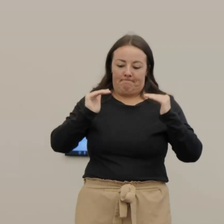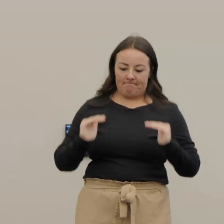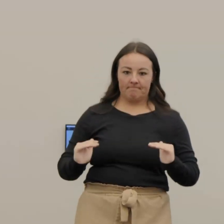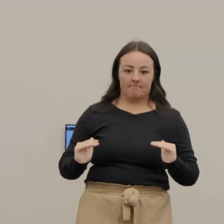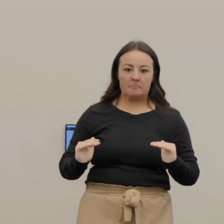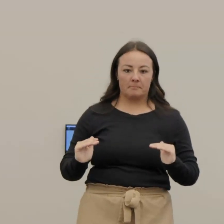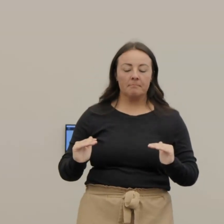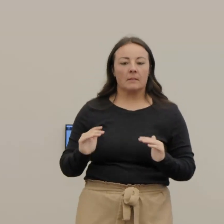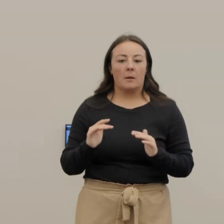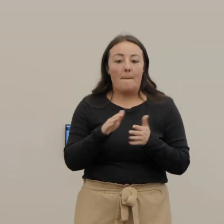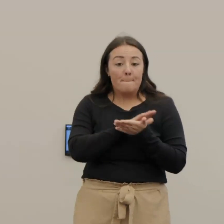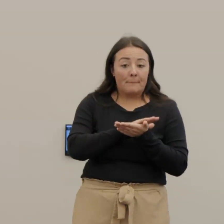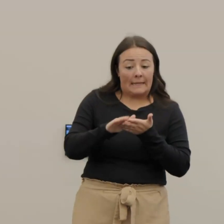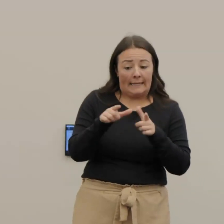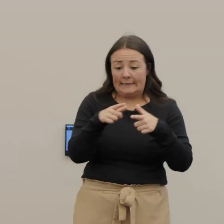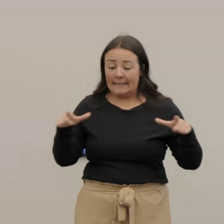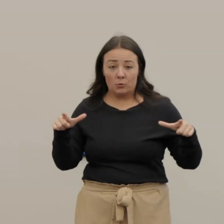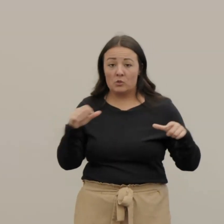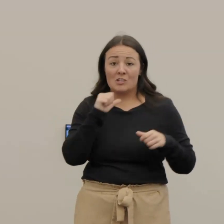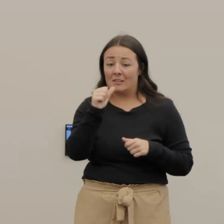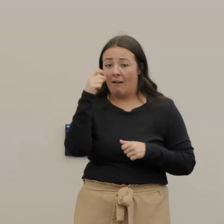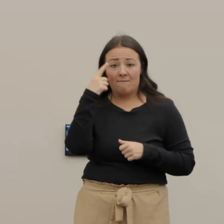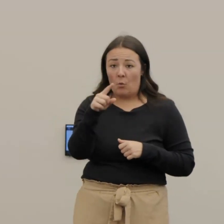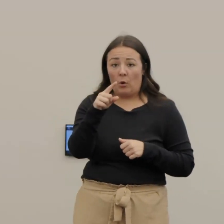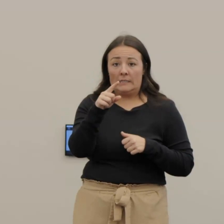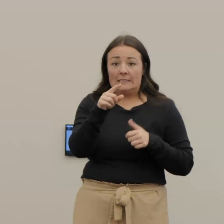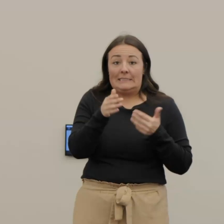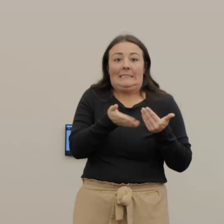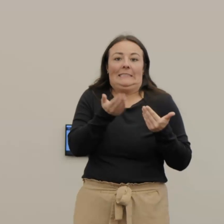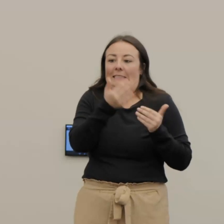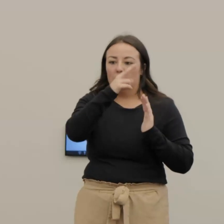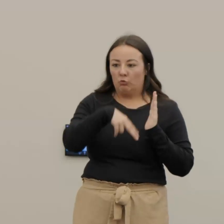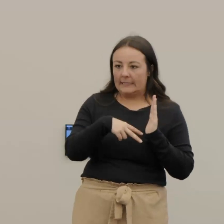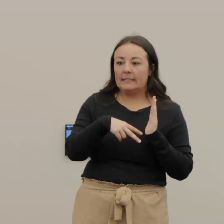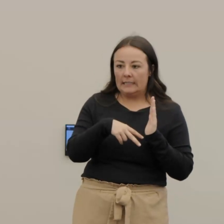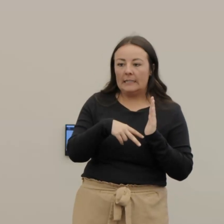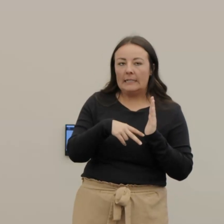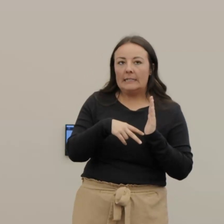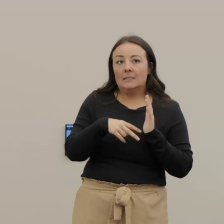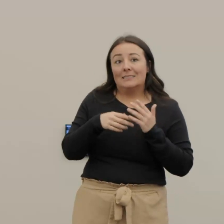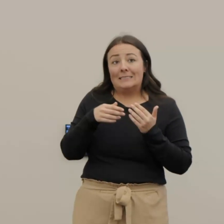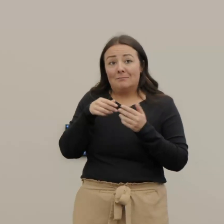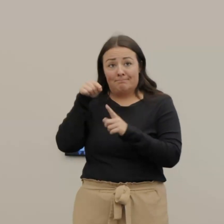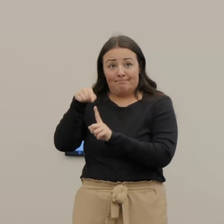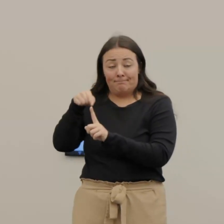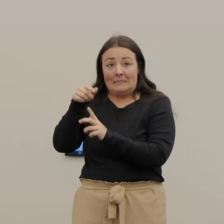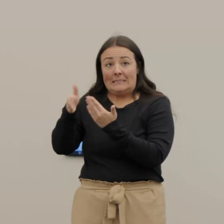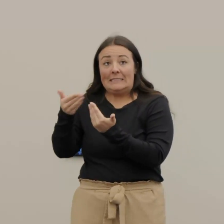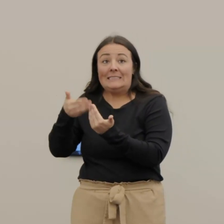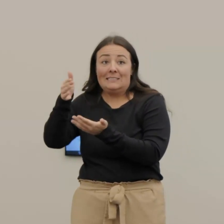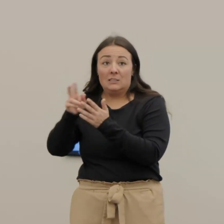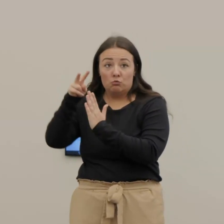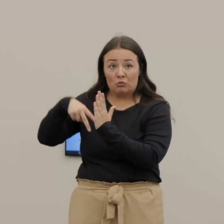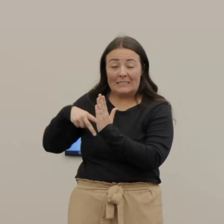Plain language is not for easy read. Easy read is a specific format, and I should say